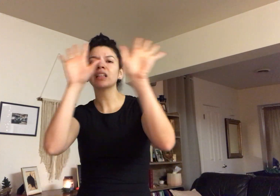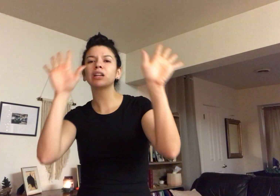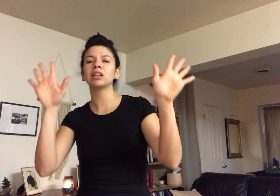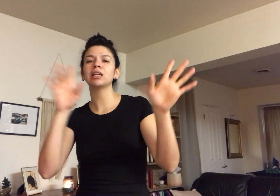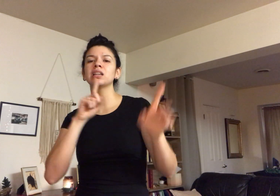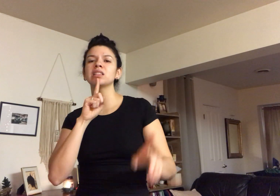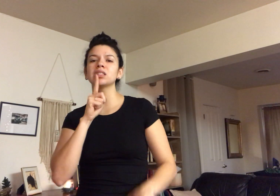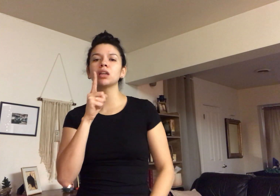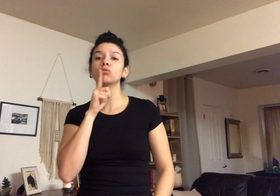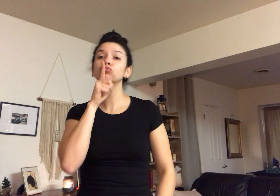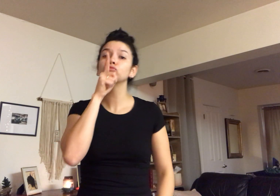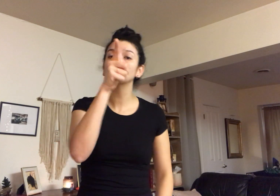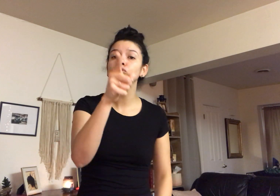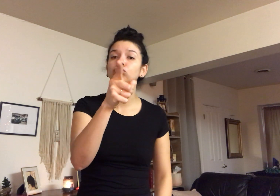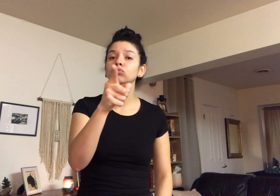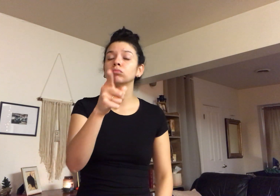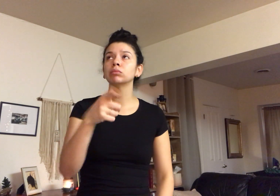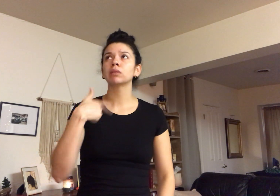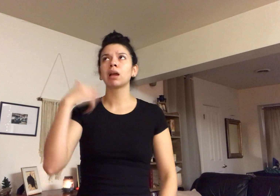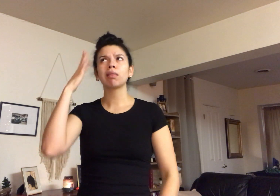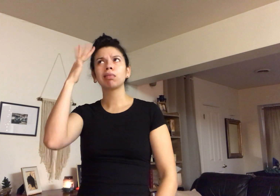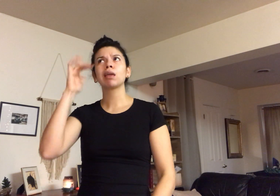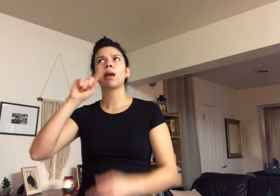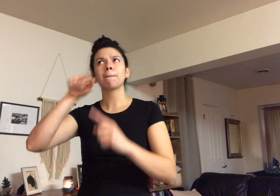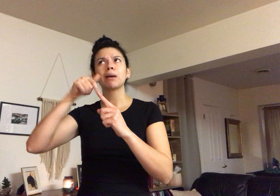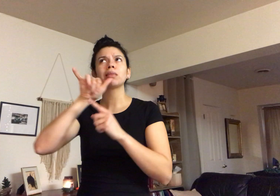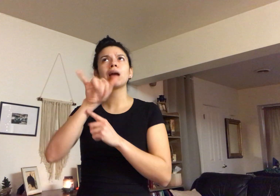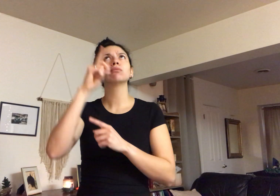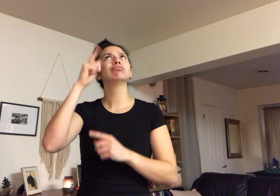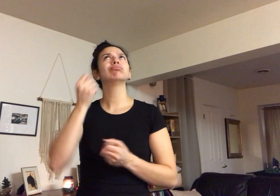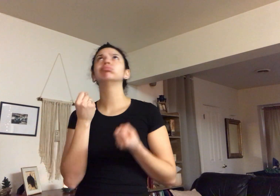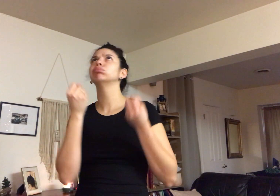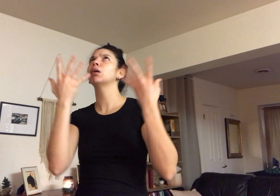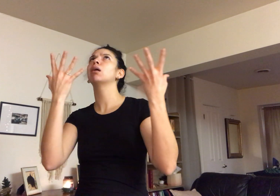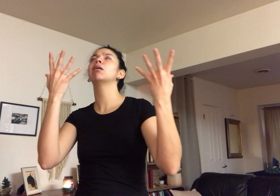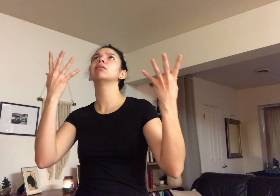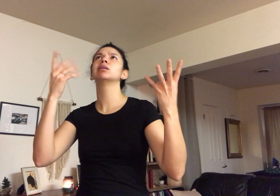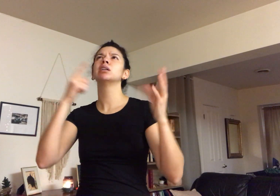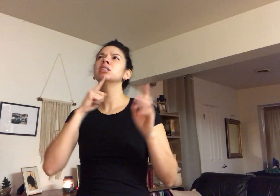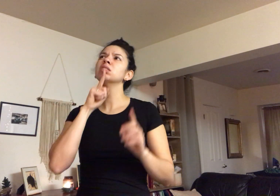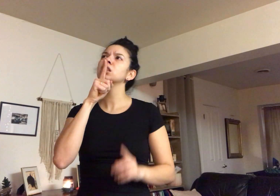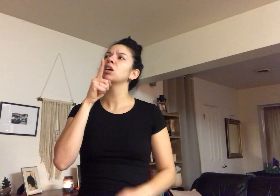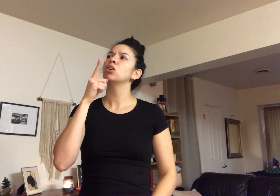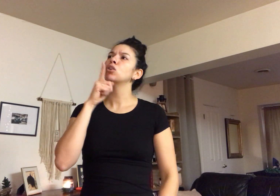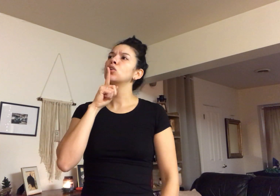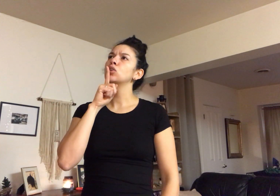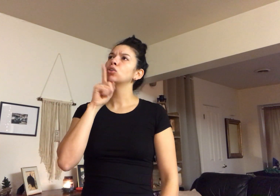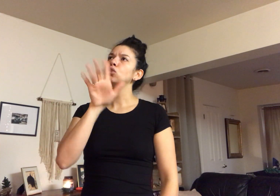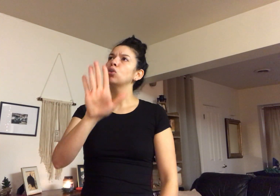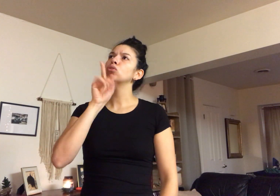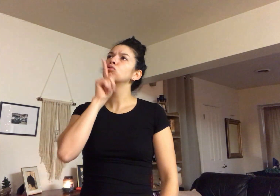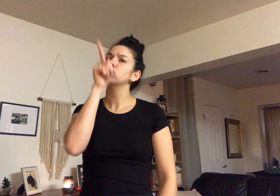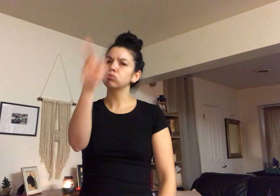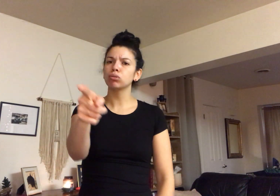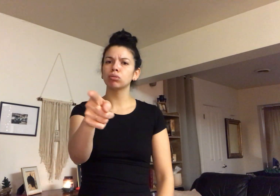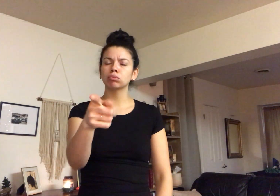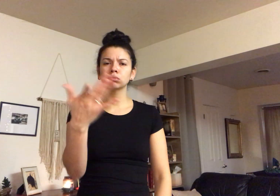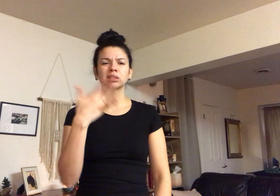point. Tell your truth. And I realized that if I was going to ask my students to speak up, I was going to have to tell